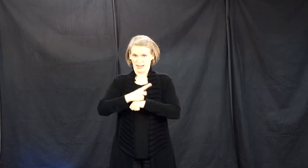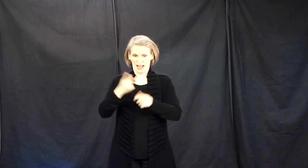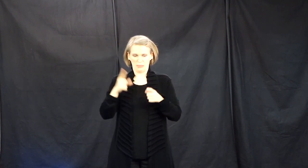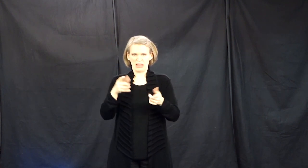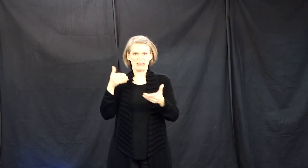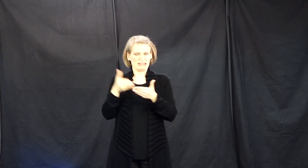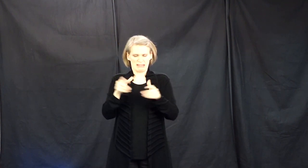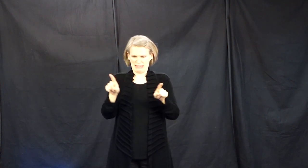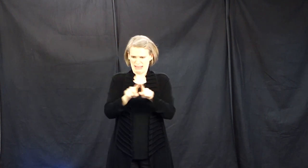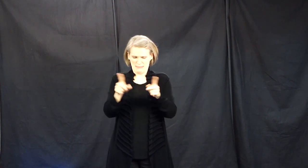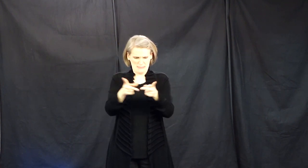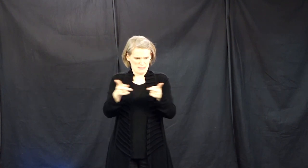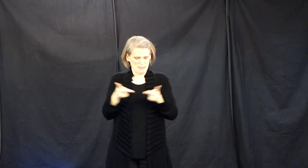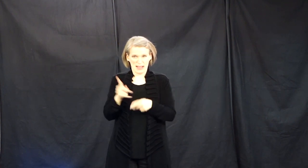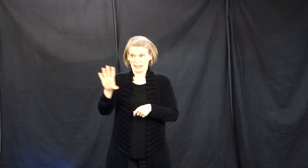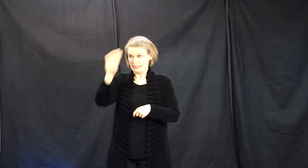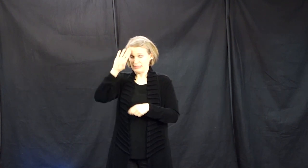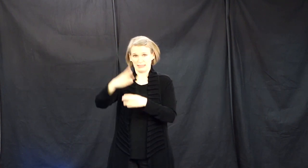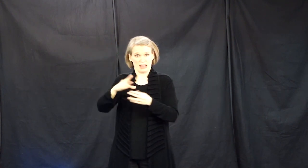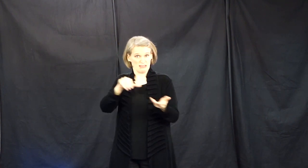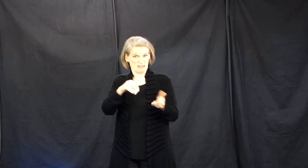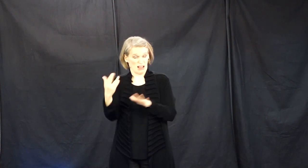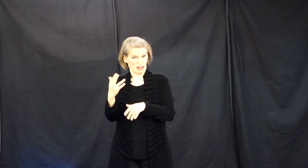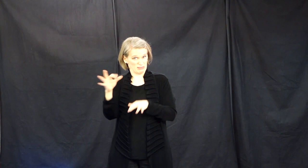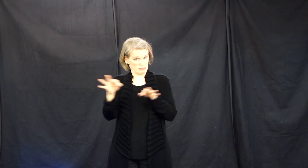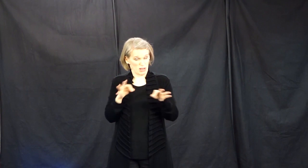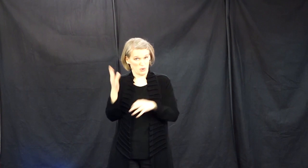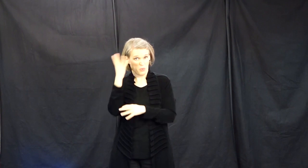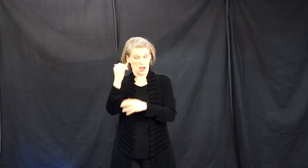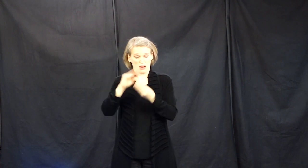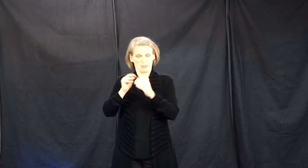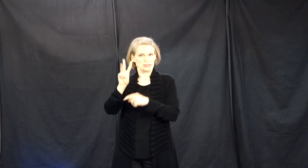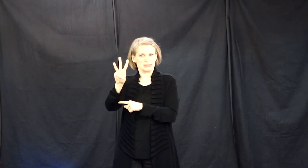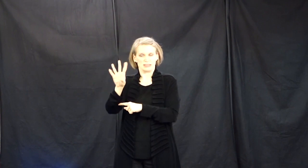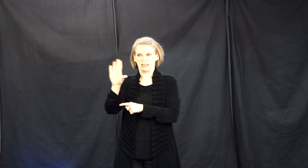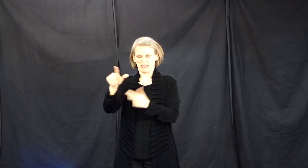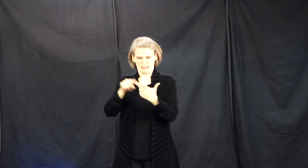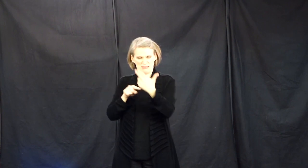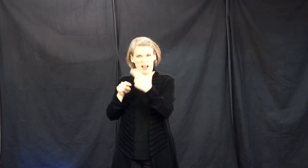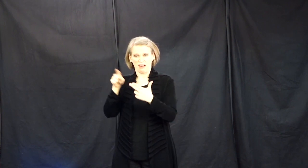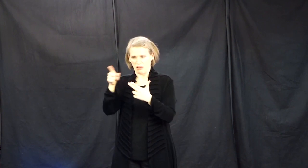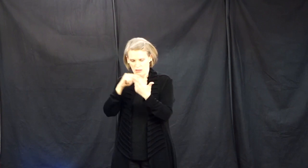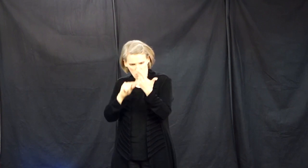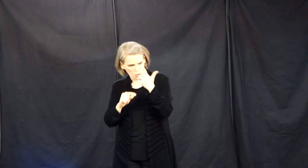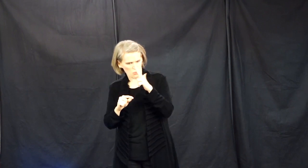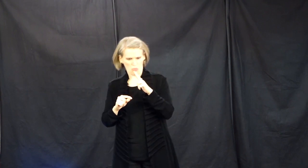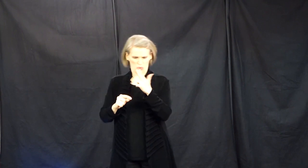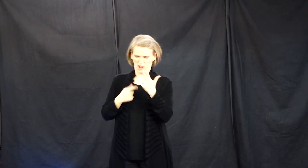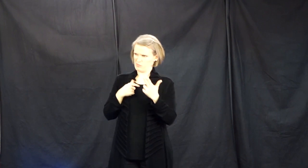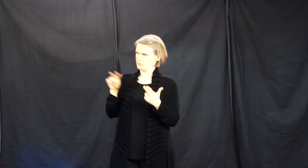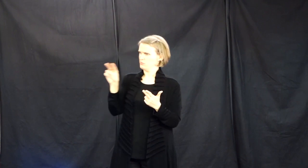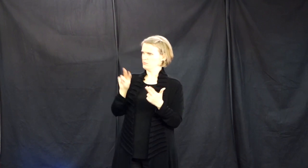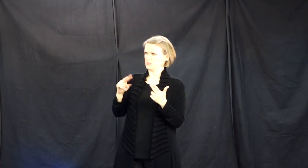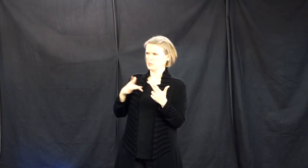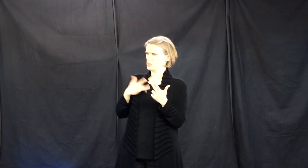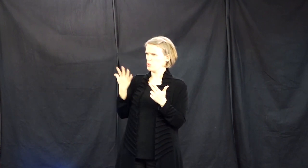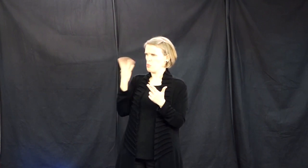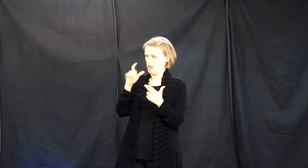same spot. My son died, is that why? He examined his gun with such rigor. I watched as he methodically fiddled